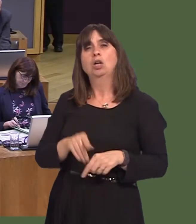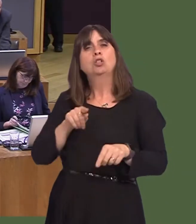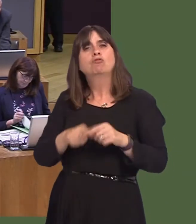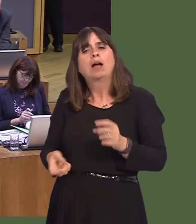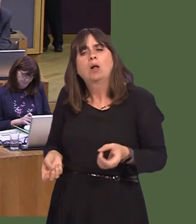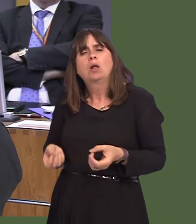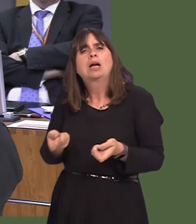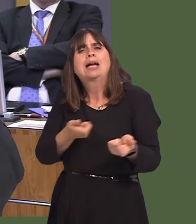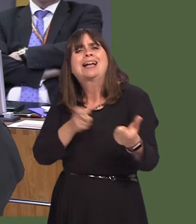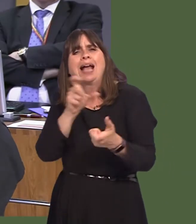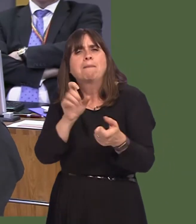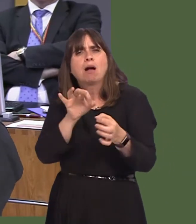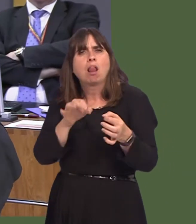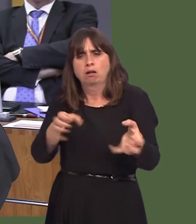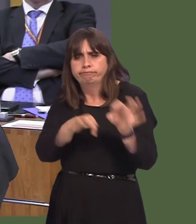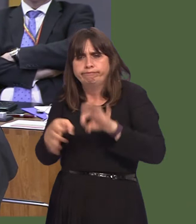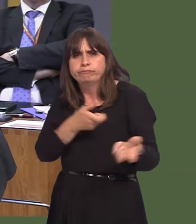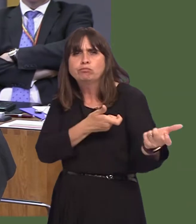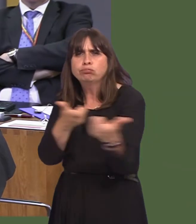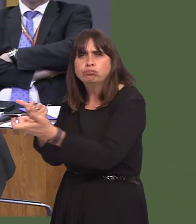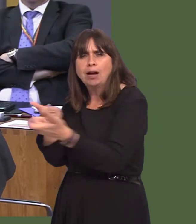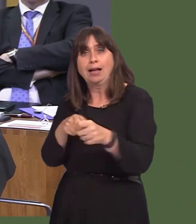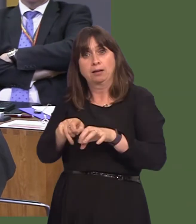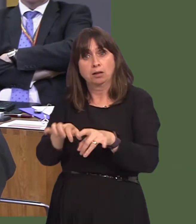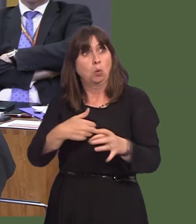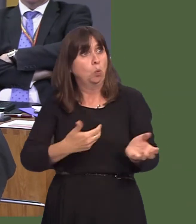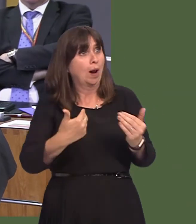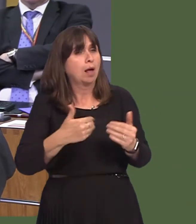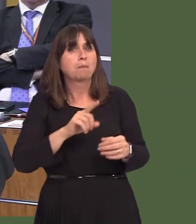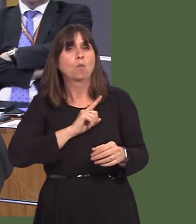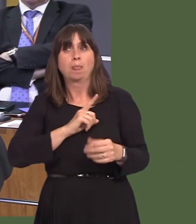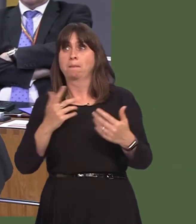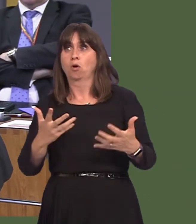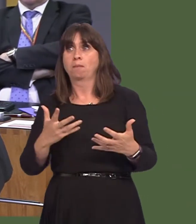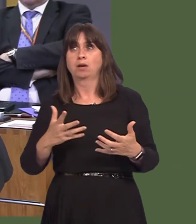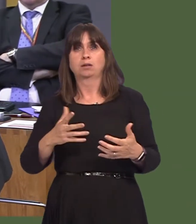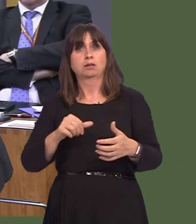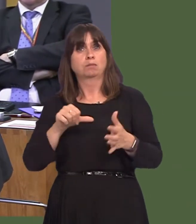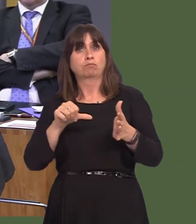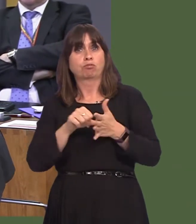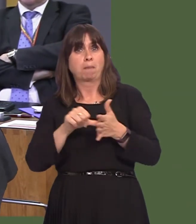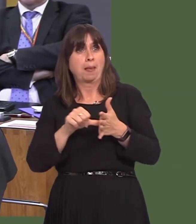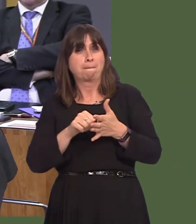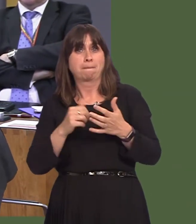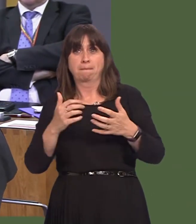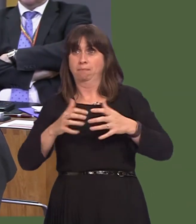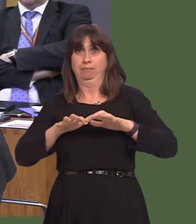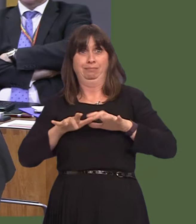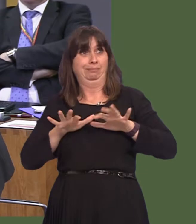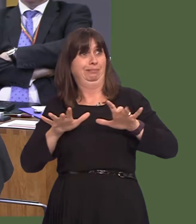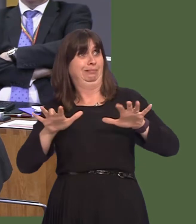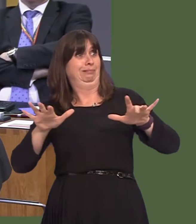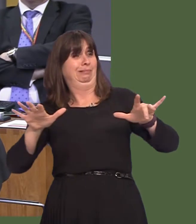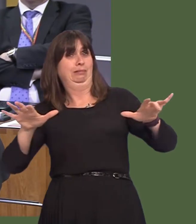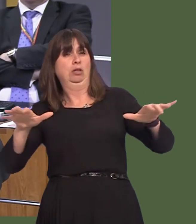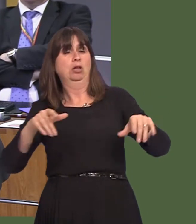and improved chemical treatments will be welcomed, we have areas of green wedge where knotweed has become a problem. Has the Welsh Government got any